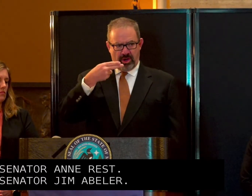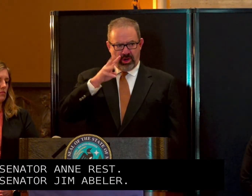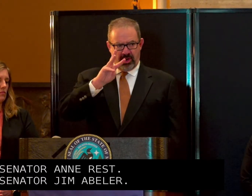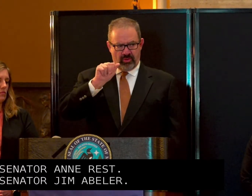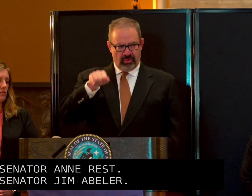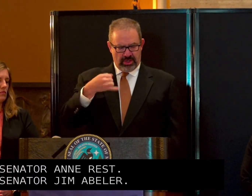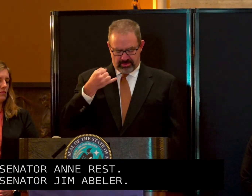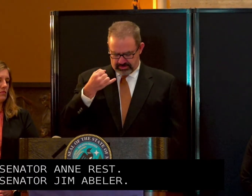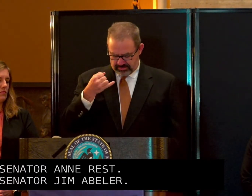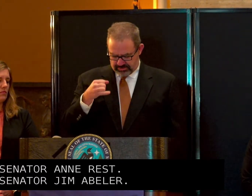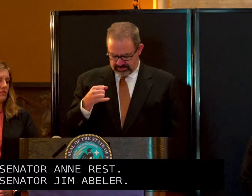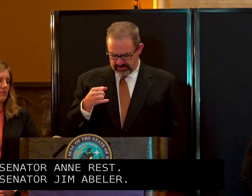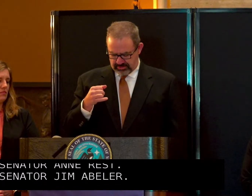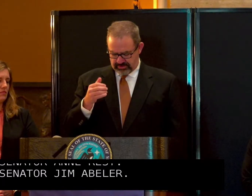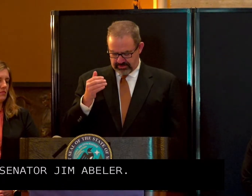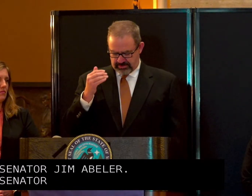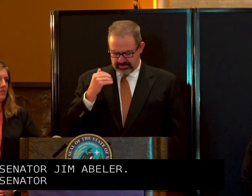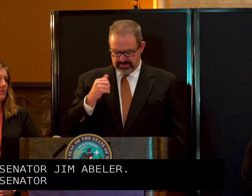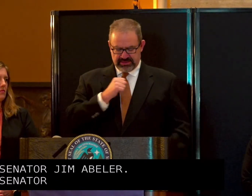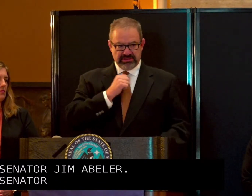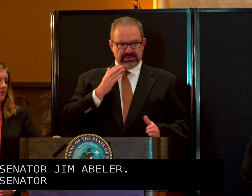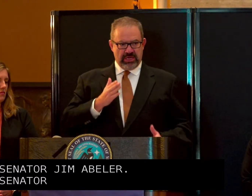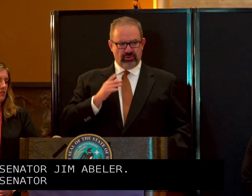Senator Fong He,